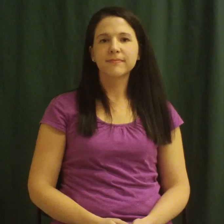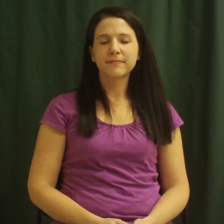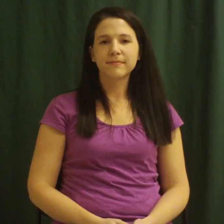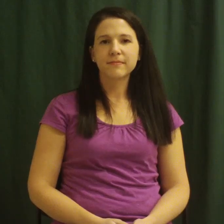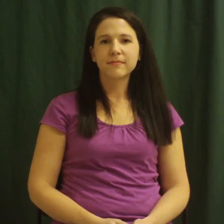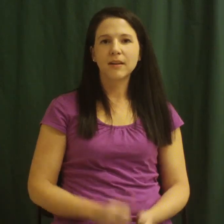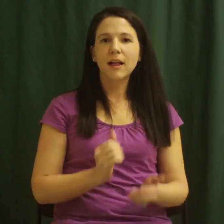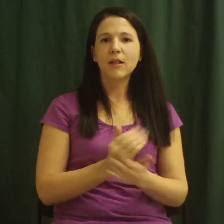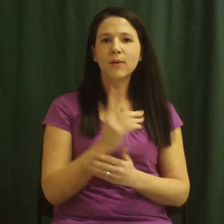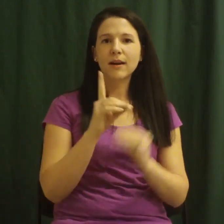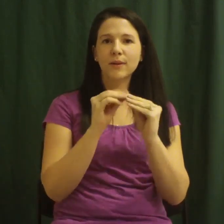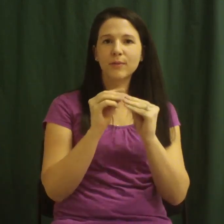Alright, one more minute on this one.